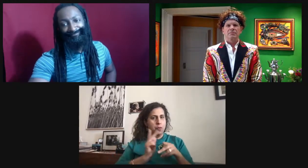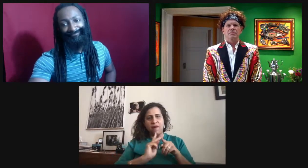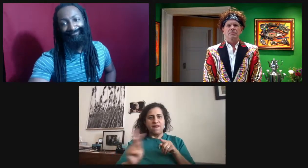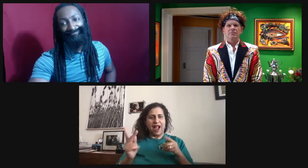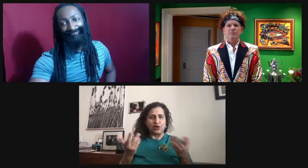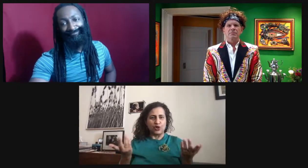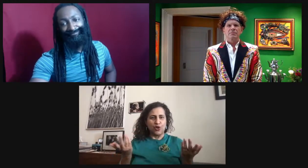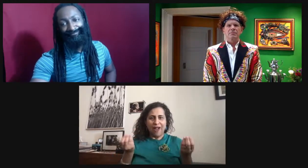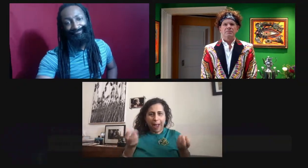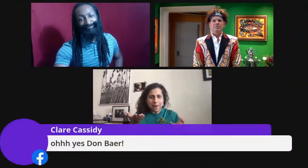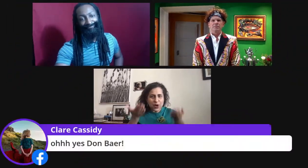by,